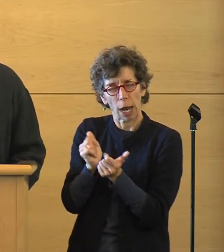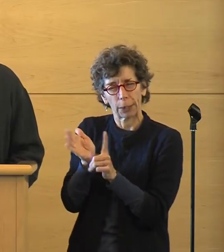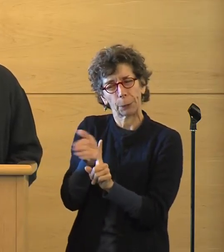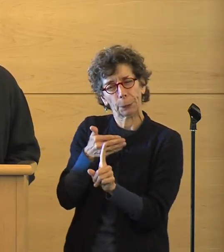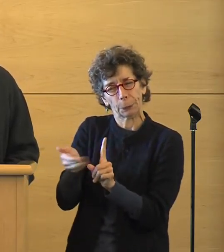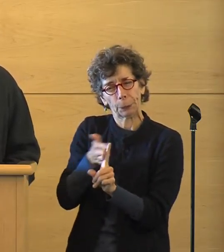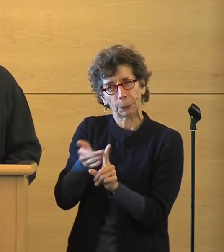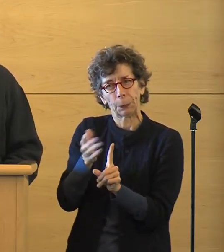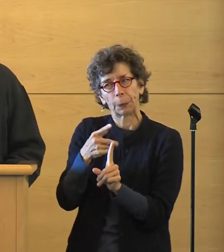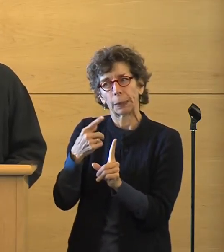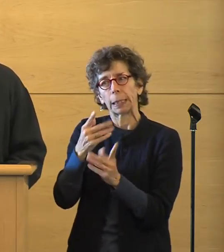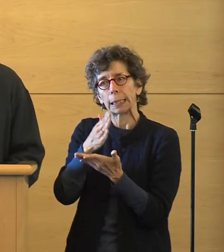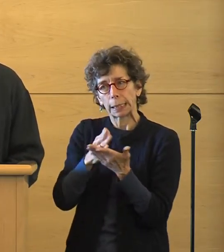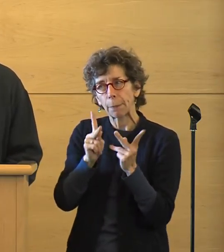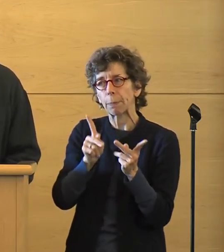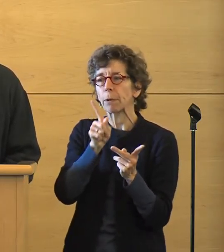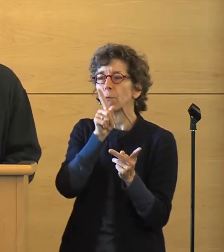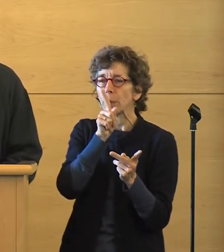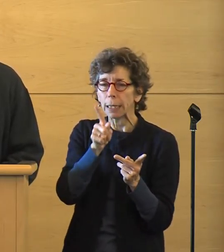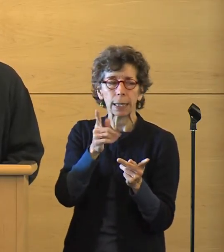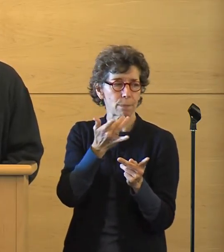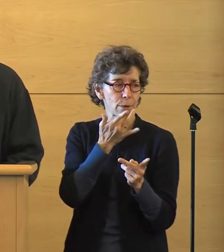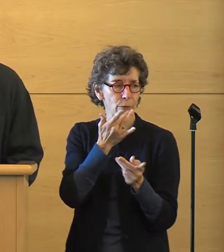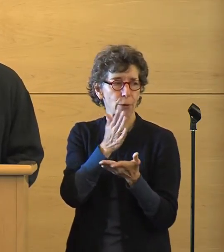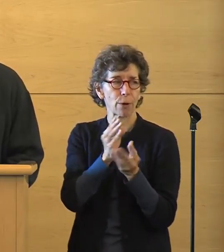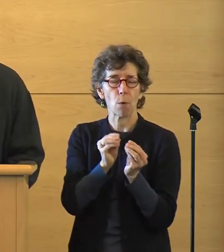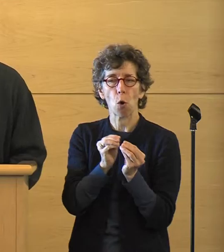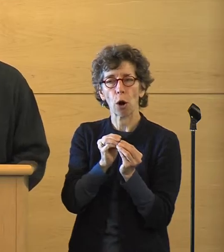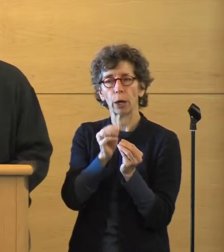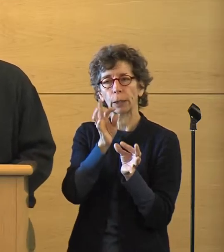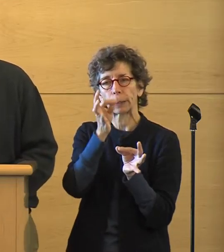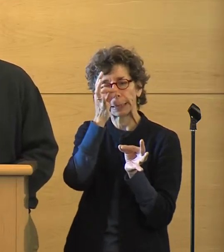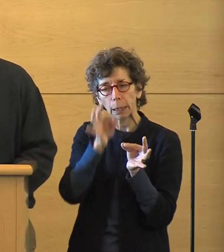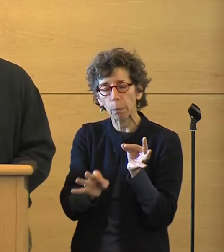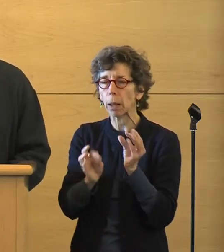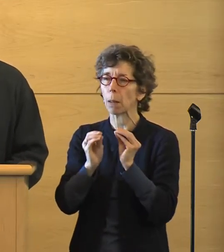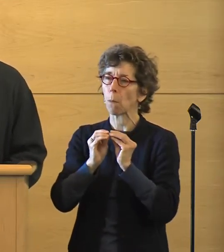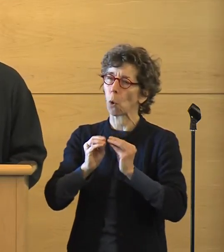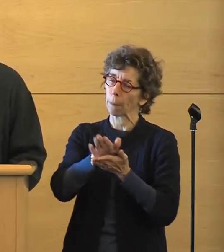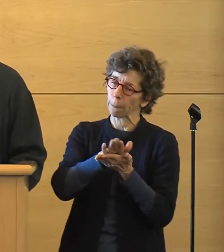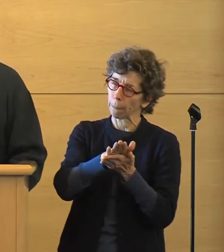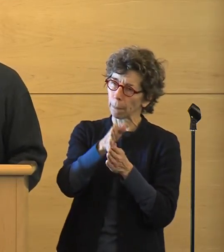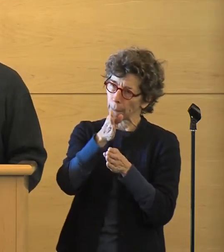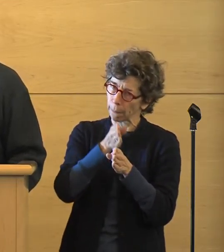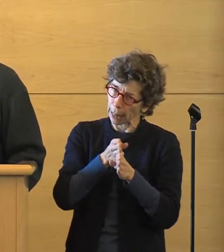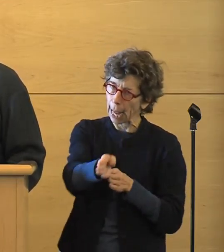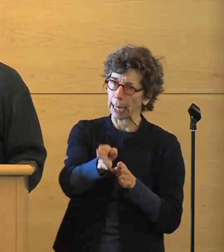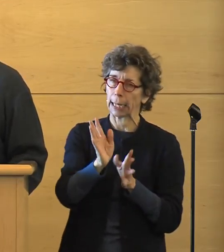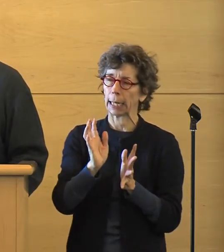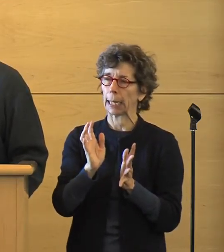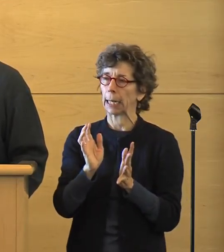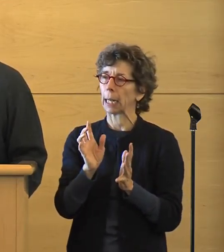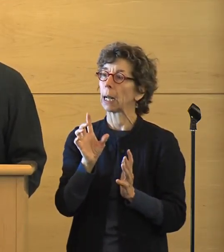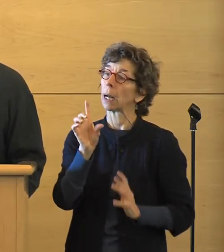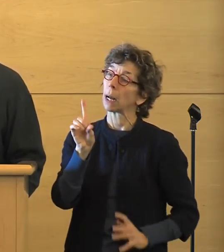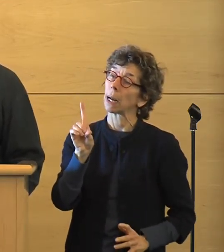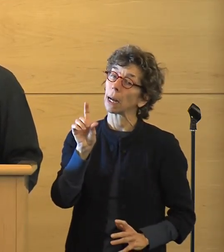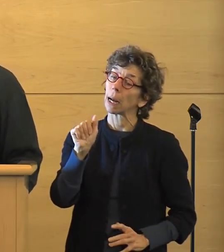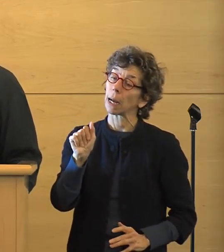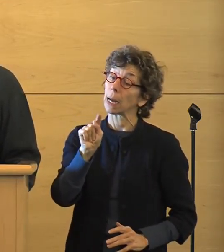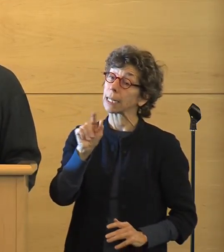know, if you feel that way, that, you know, moving parts does not necessarily make a website better,